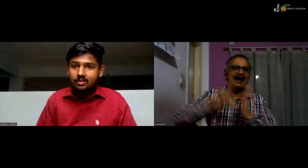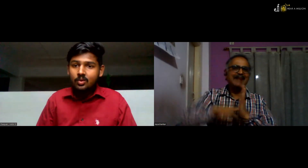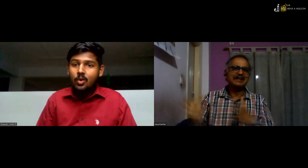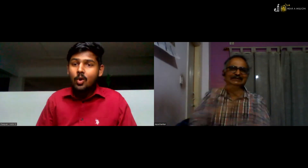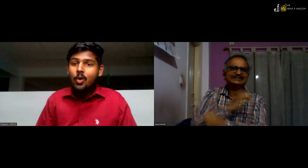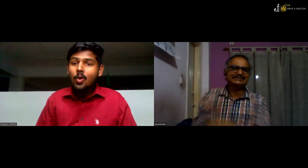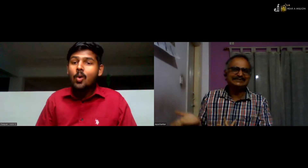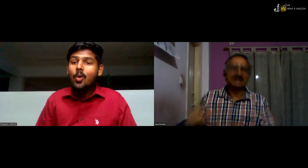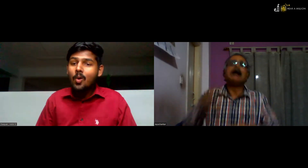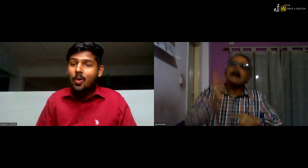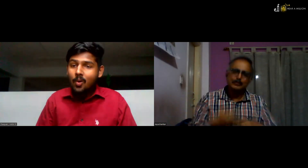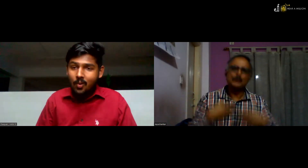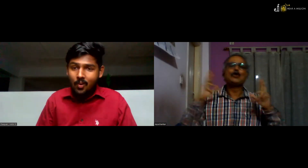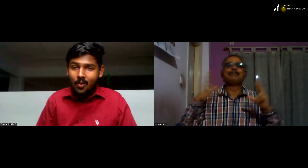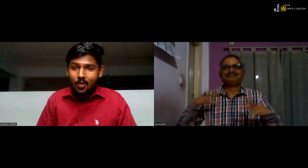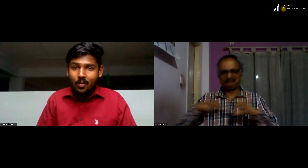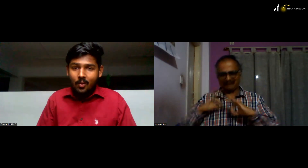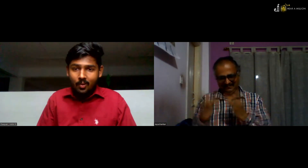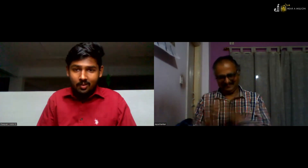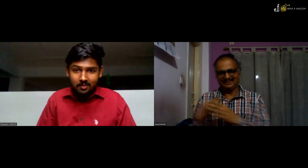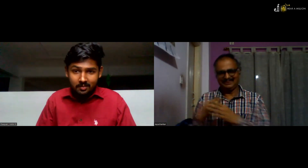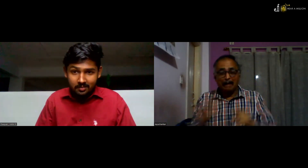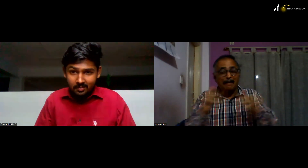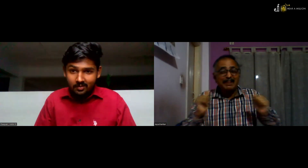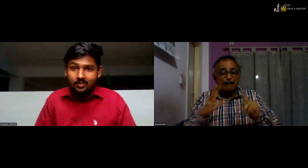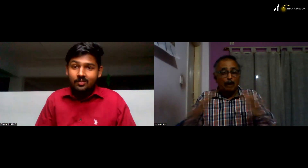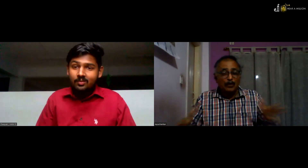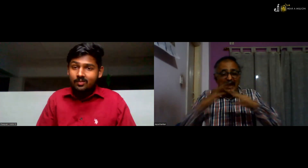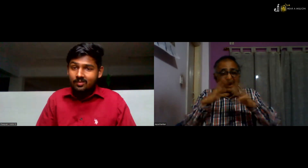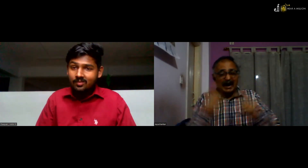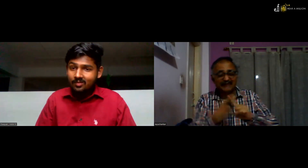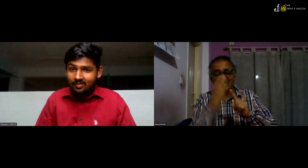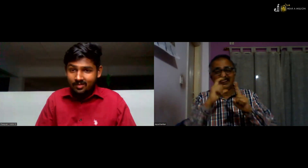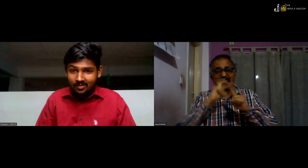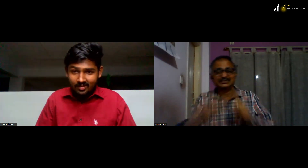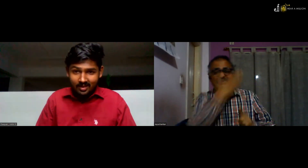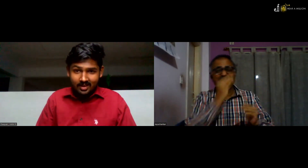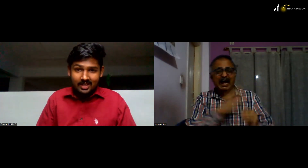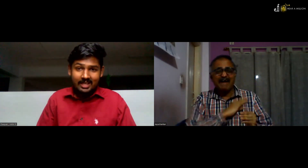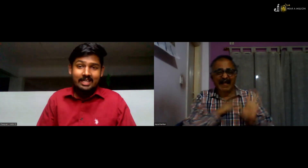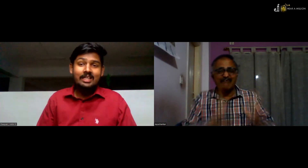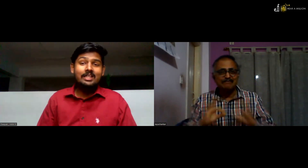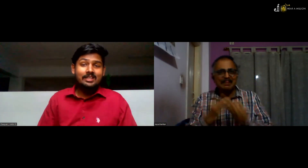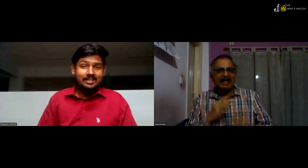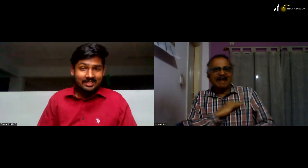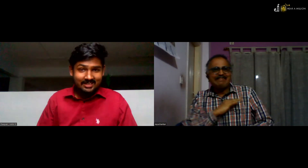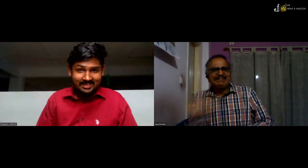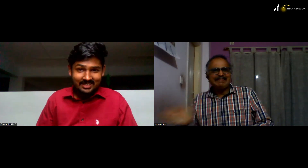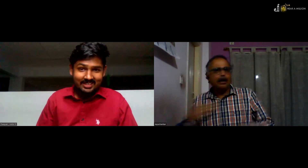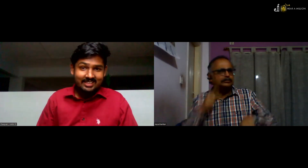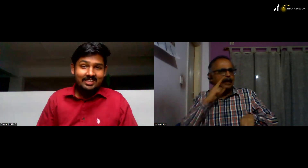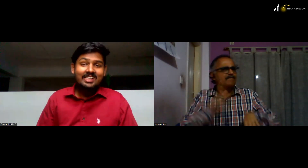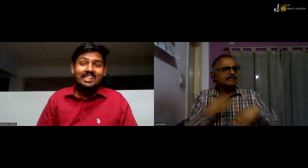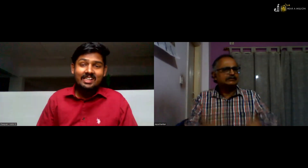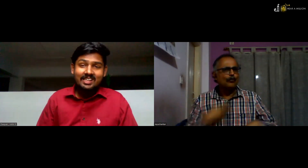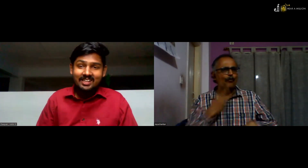aren't agreeing to just go for the trip, then I can go alone. And then when I'm back, they feel that, oh, we